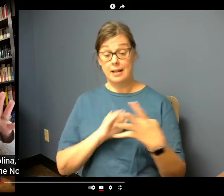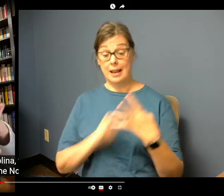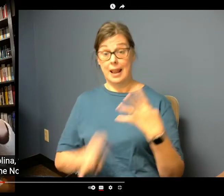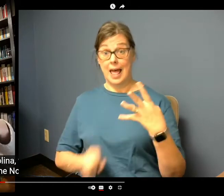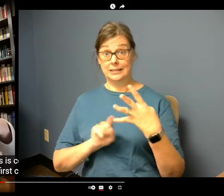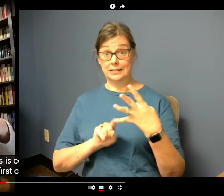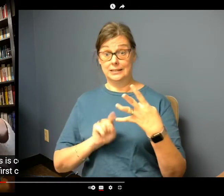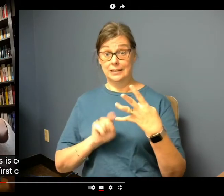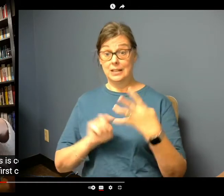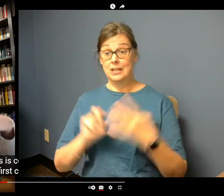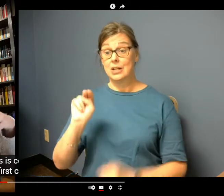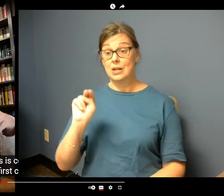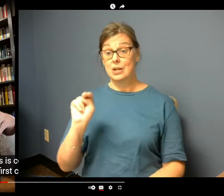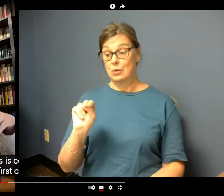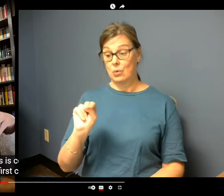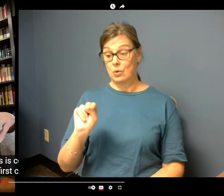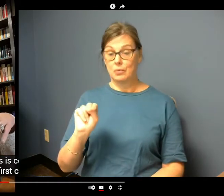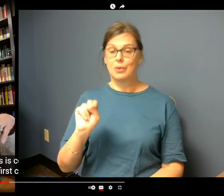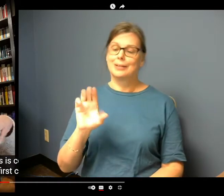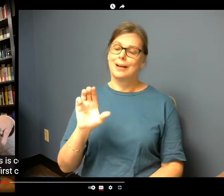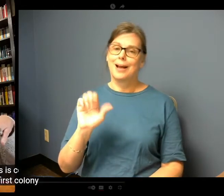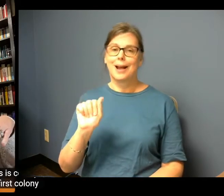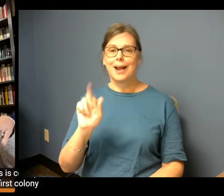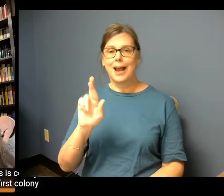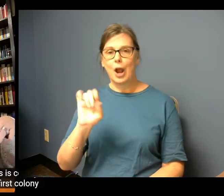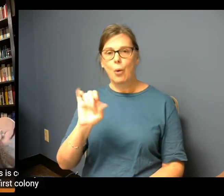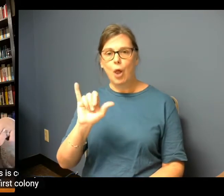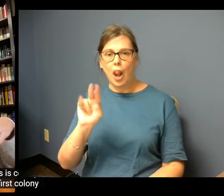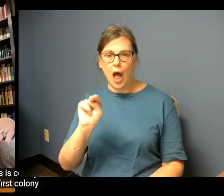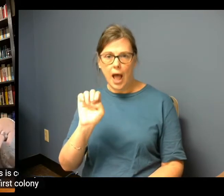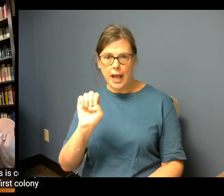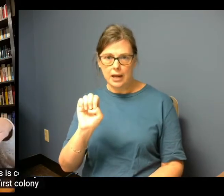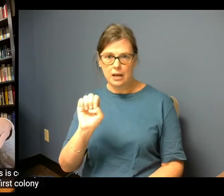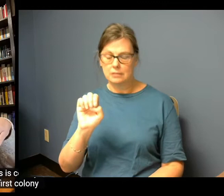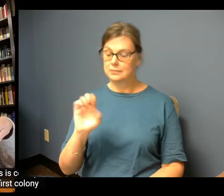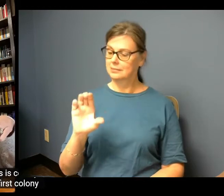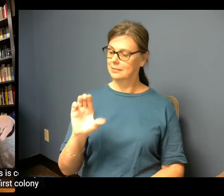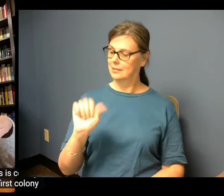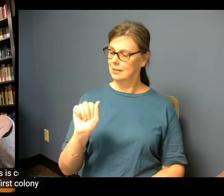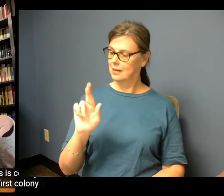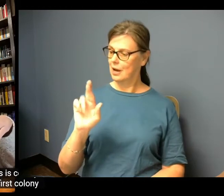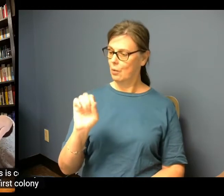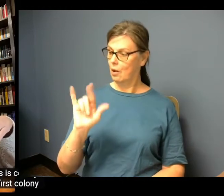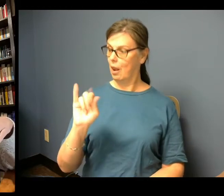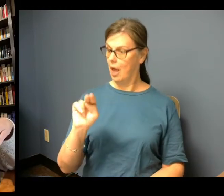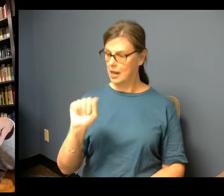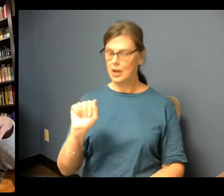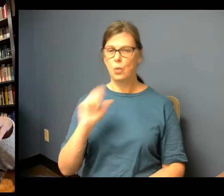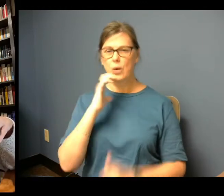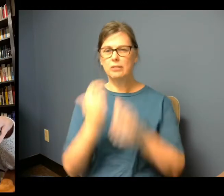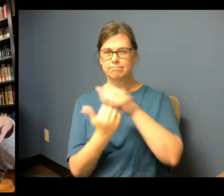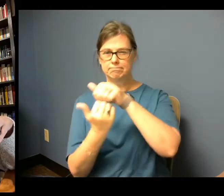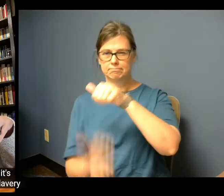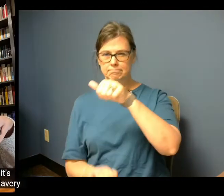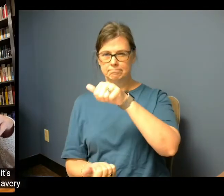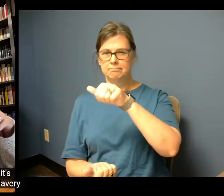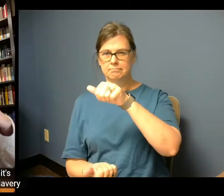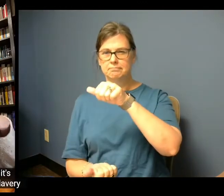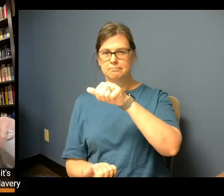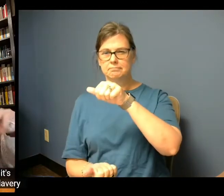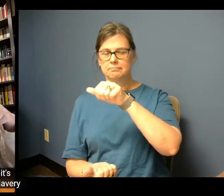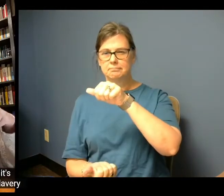and become North and South Carolina. This colony has the distinction of being the first colony